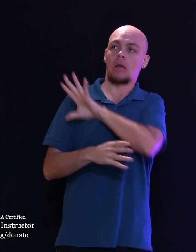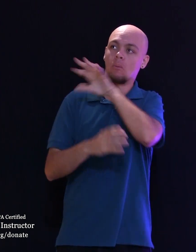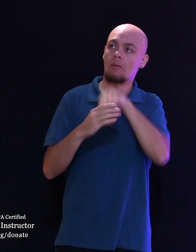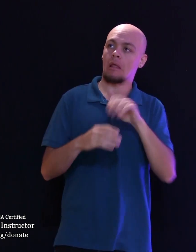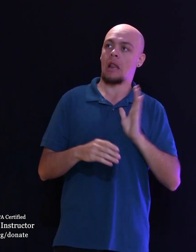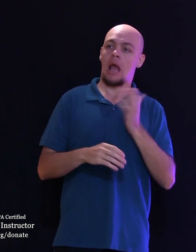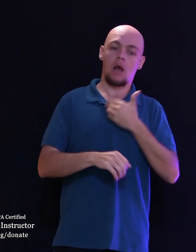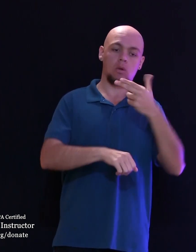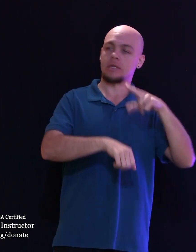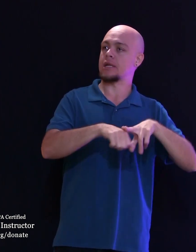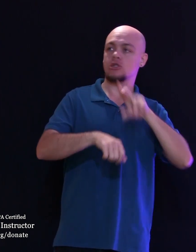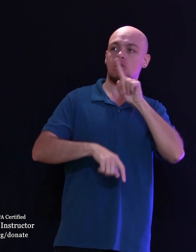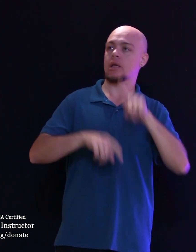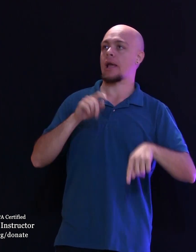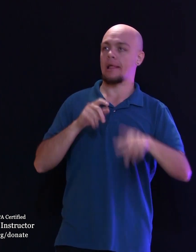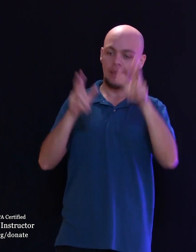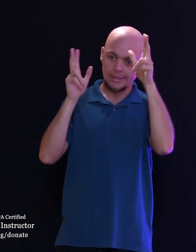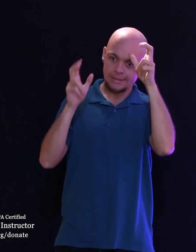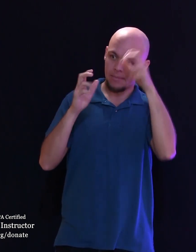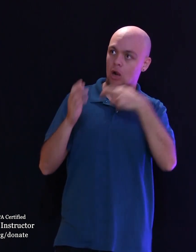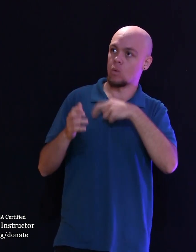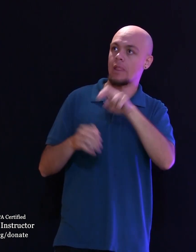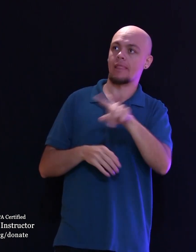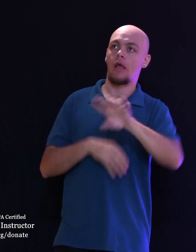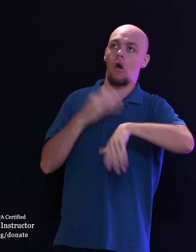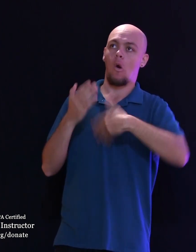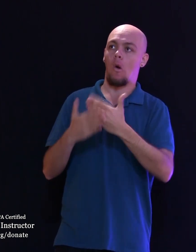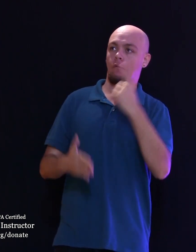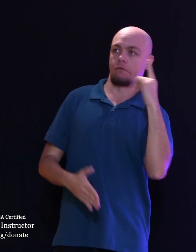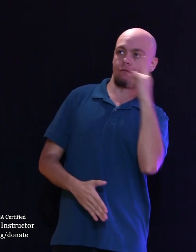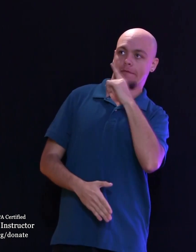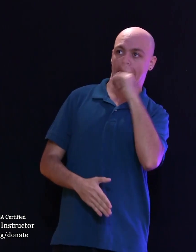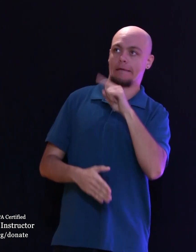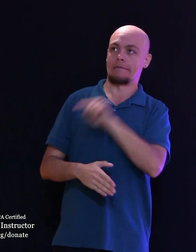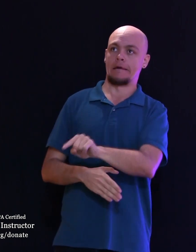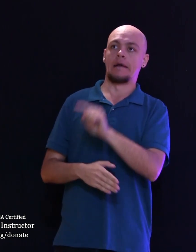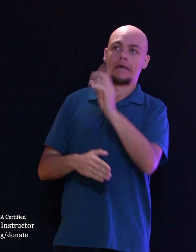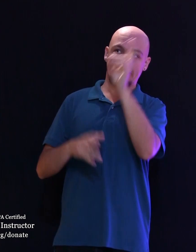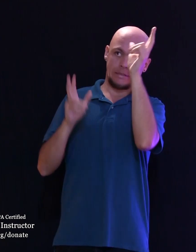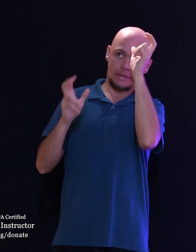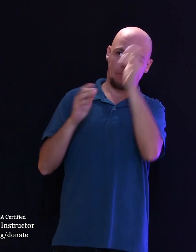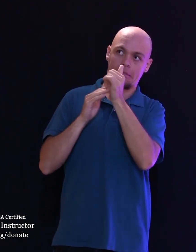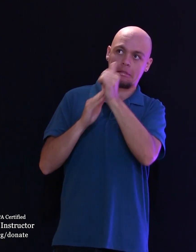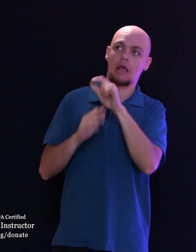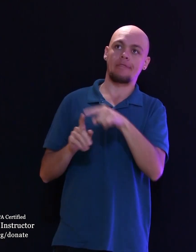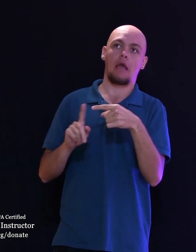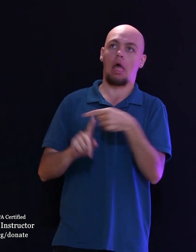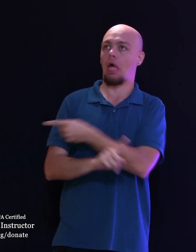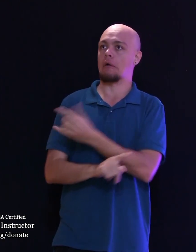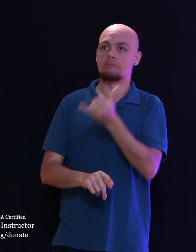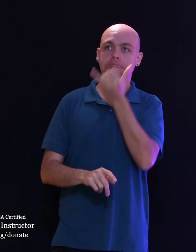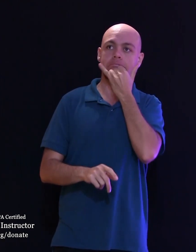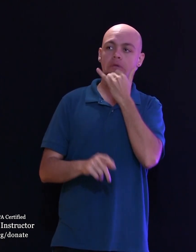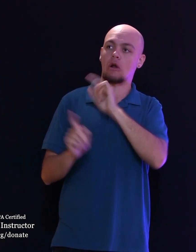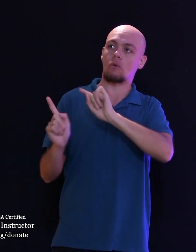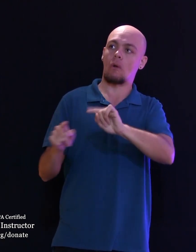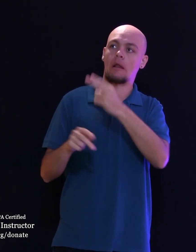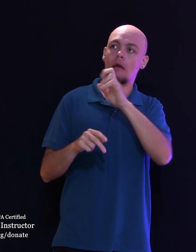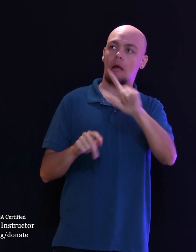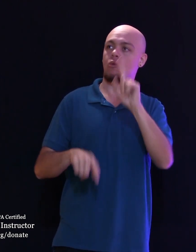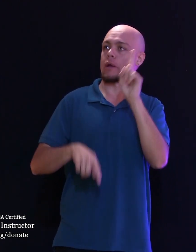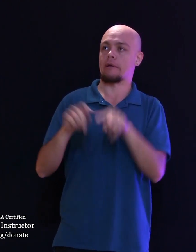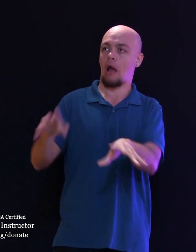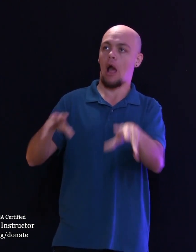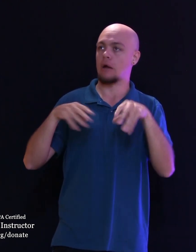our nation. Those demonic religions, they're all fake. They're led by demons. They lead people astray. They make people go to hell. We can't have